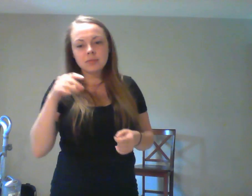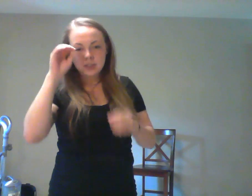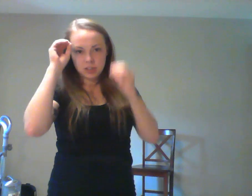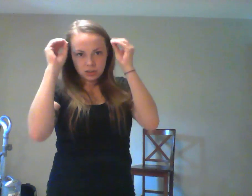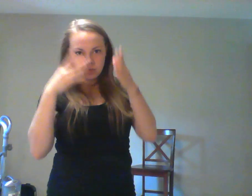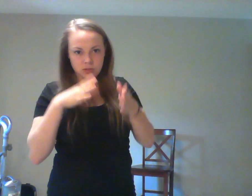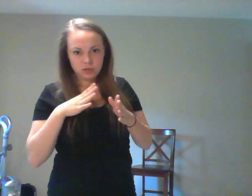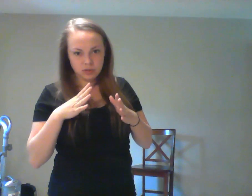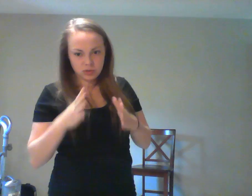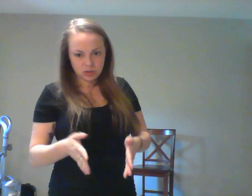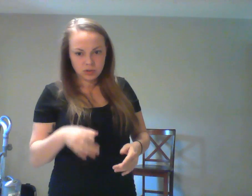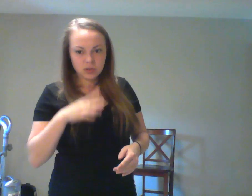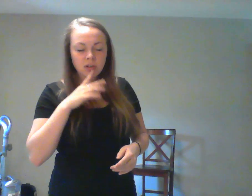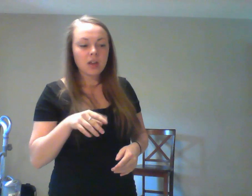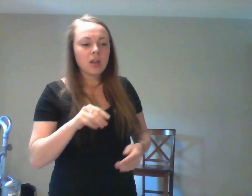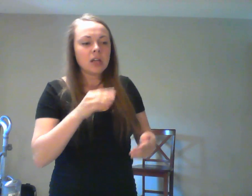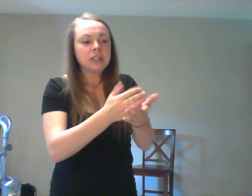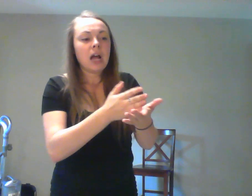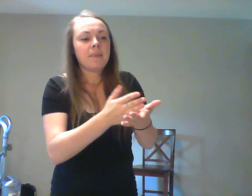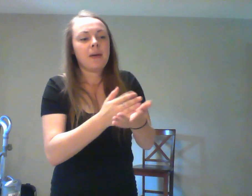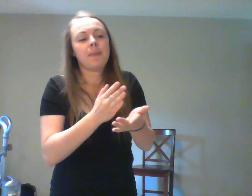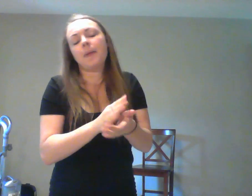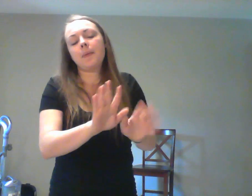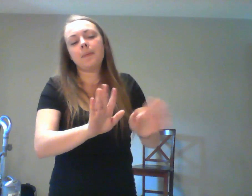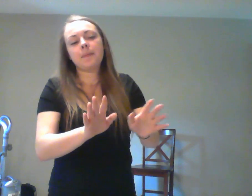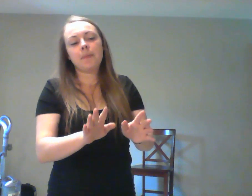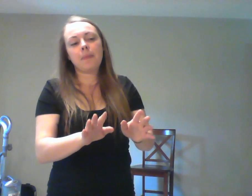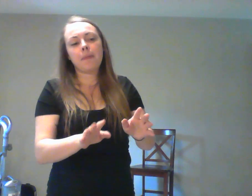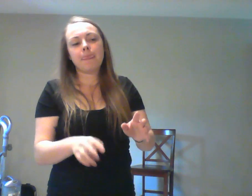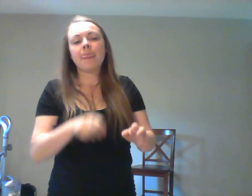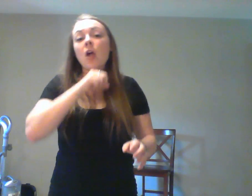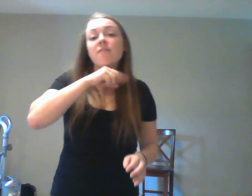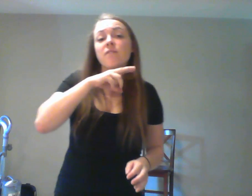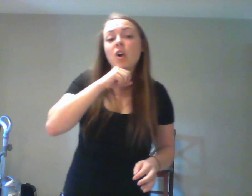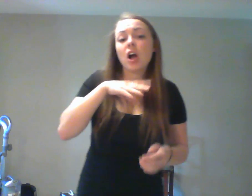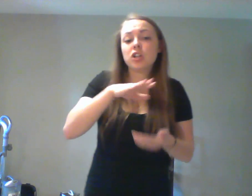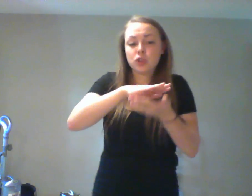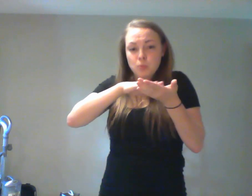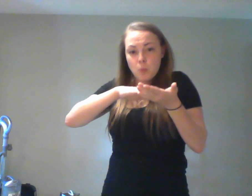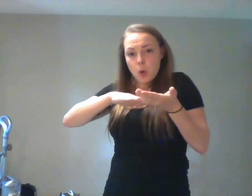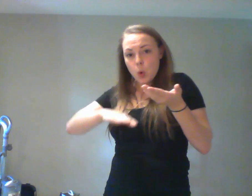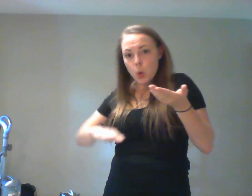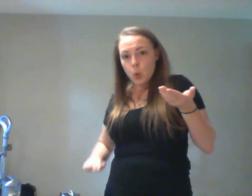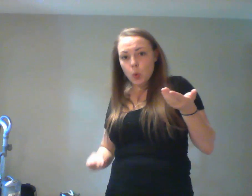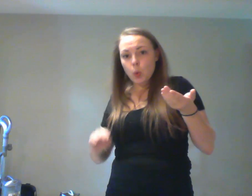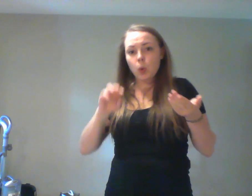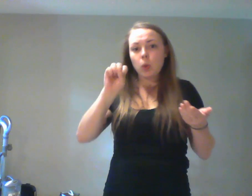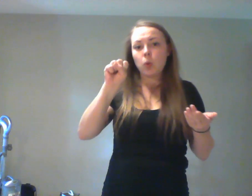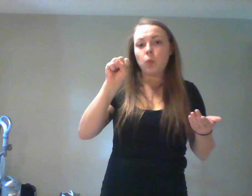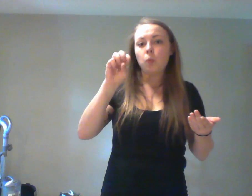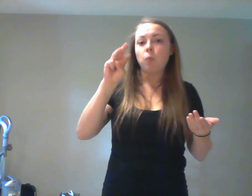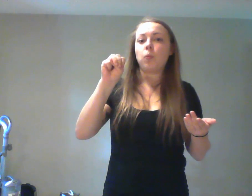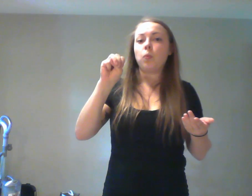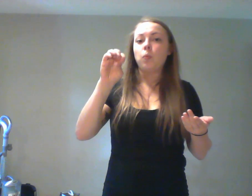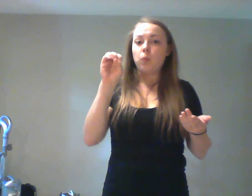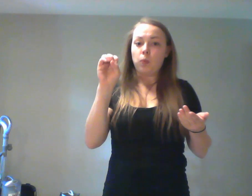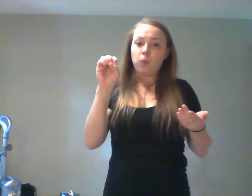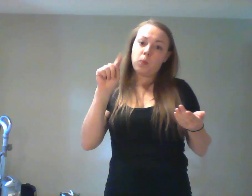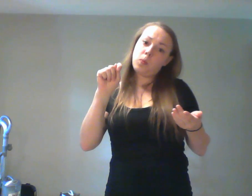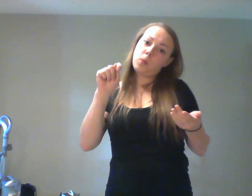Okay, let's talk right there. A frog is smooth and a toad is bumpy. Those are the differences. You think maybe to state that. Some differences